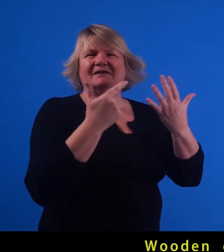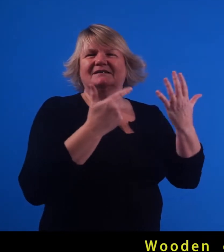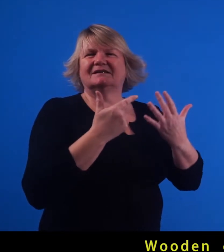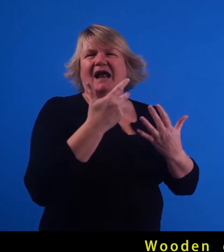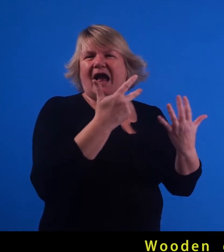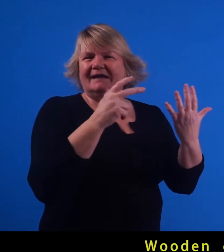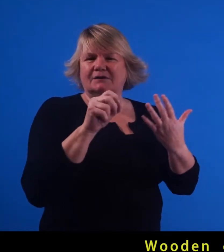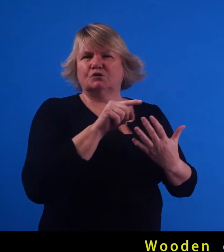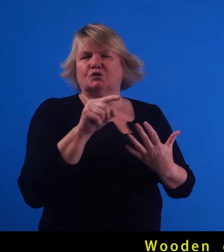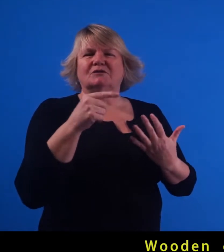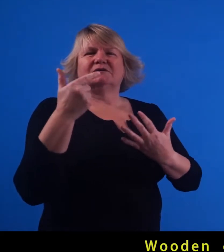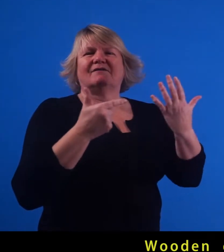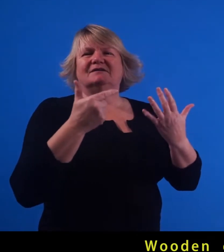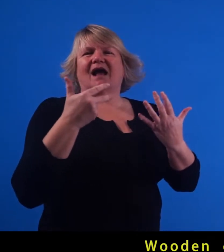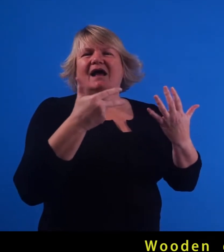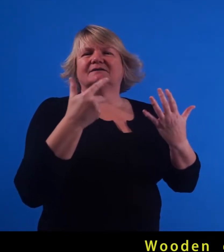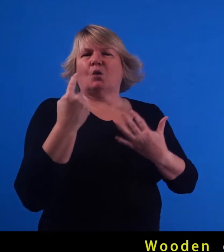1780 to 1781.